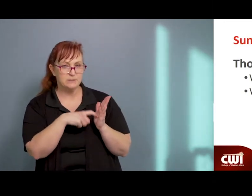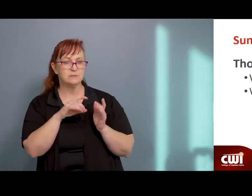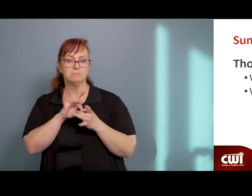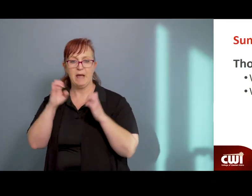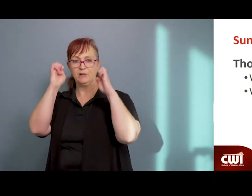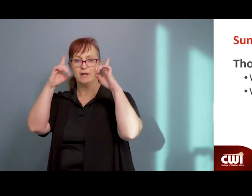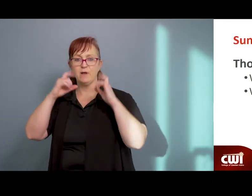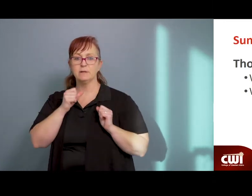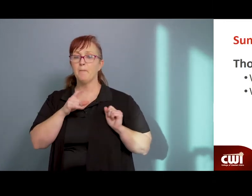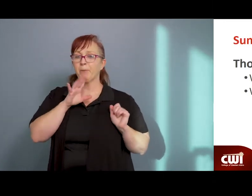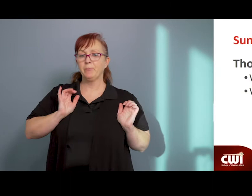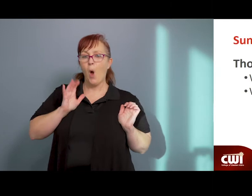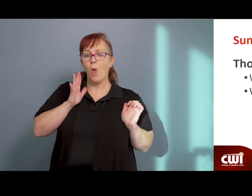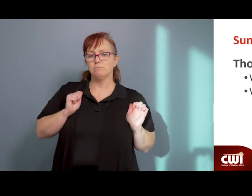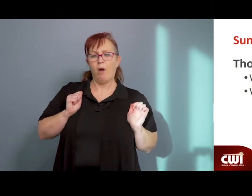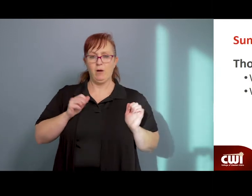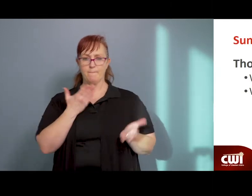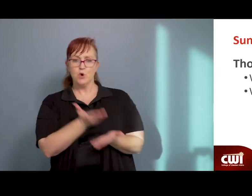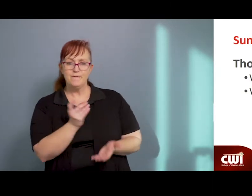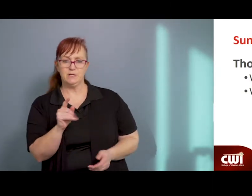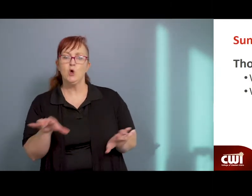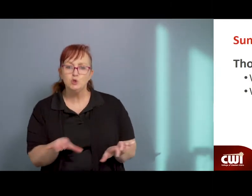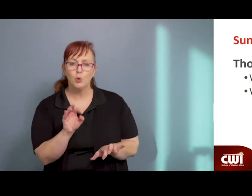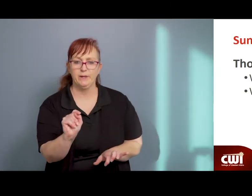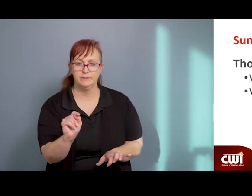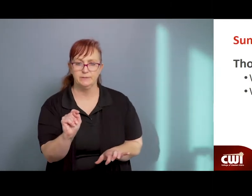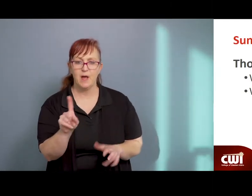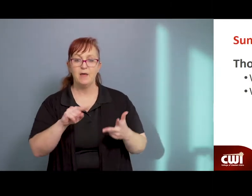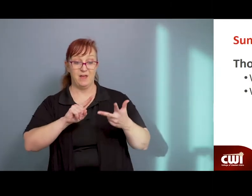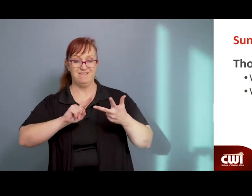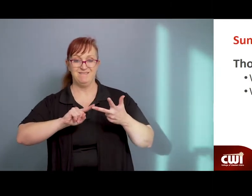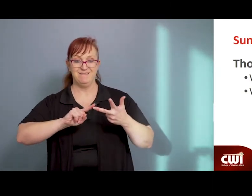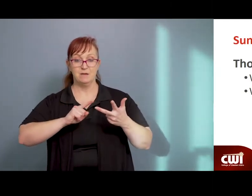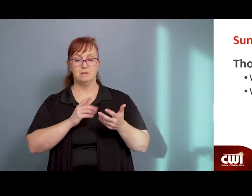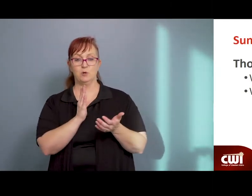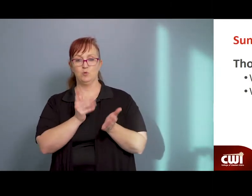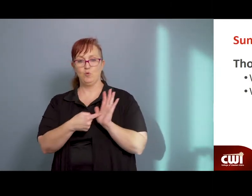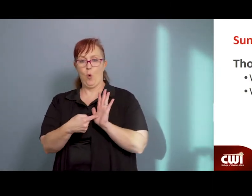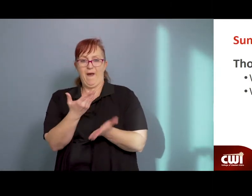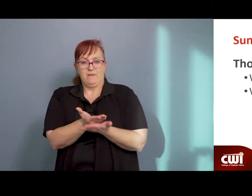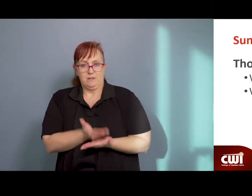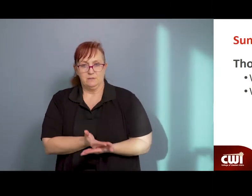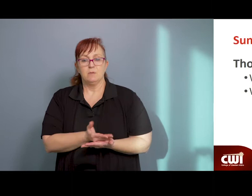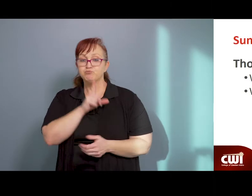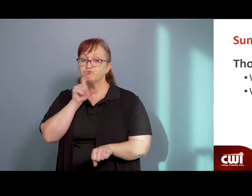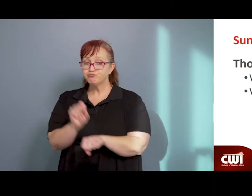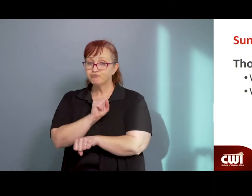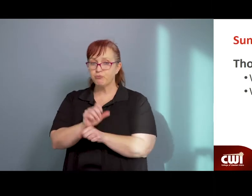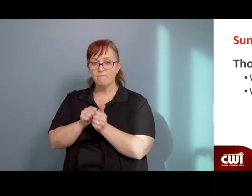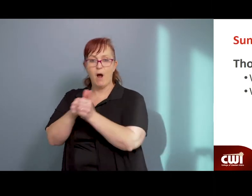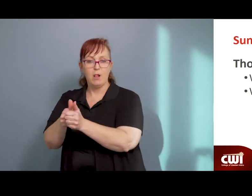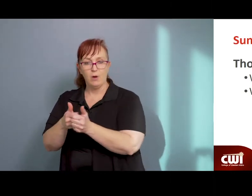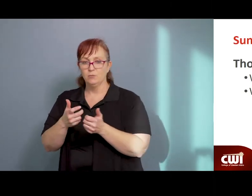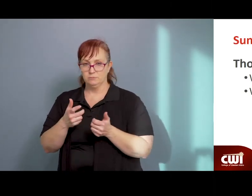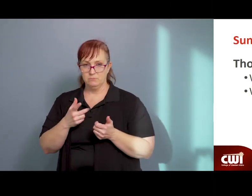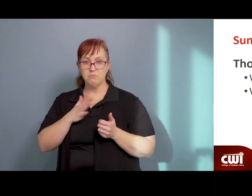not just say things, but demonstrate we're doing them, and then provide the evidence that we have indeed followed through.